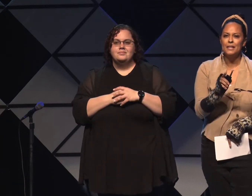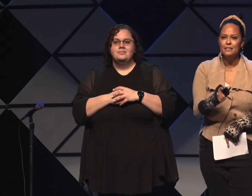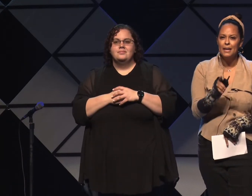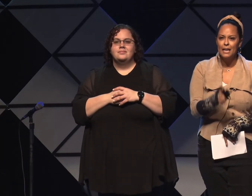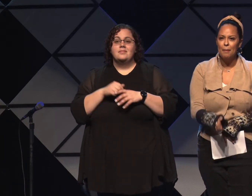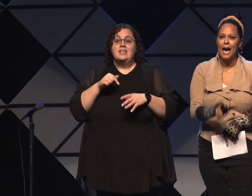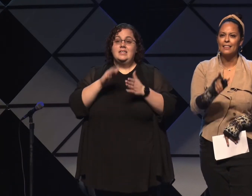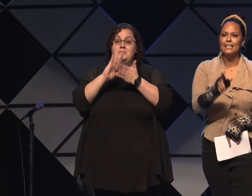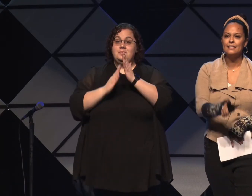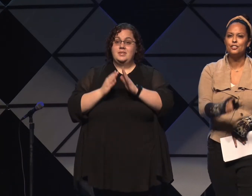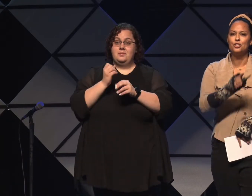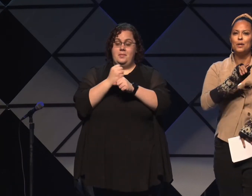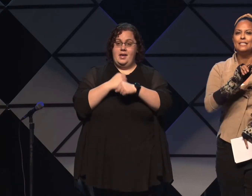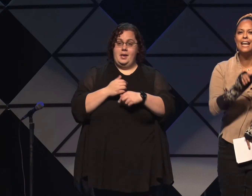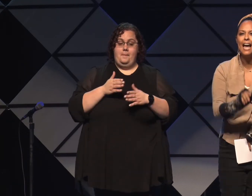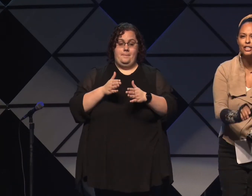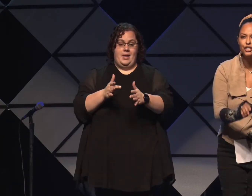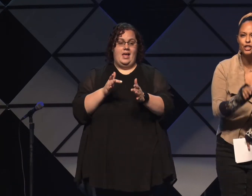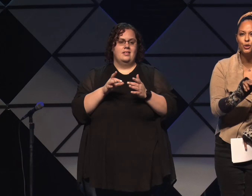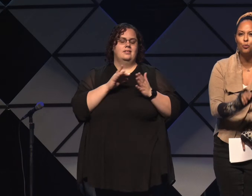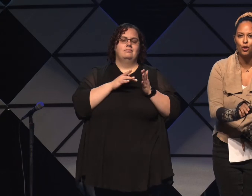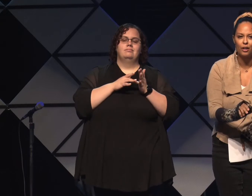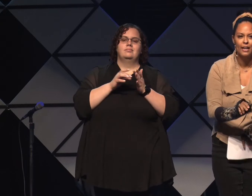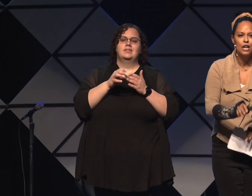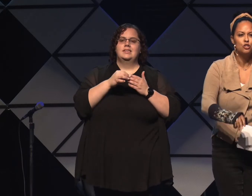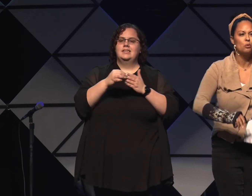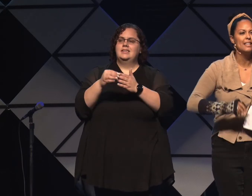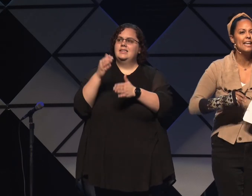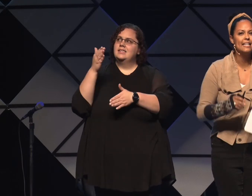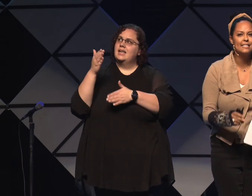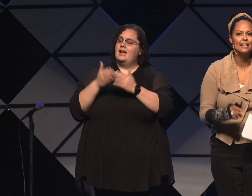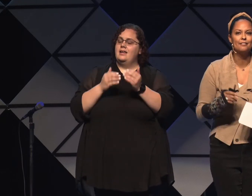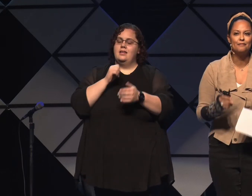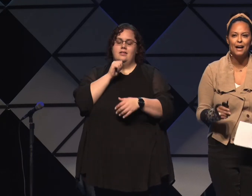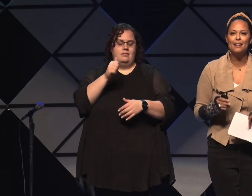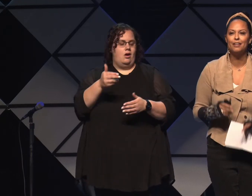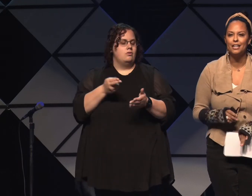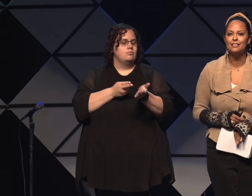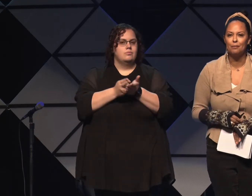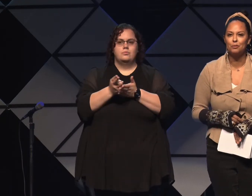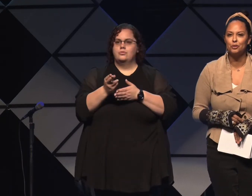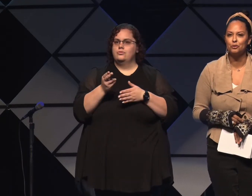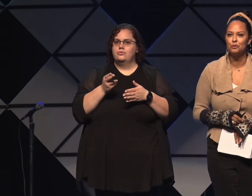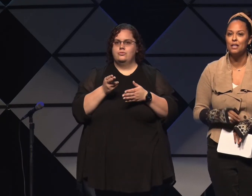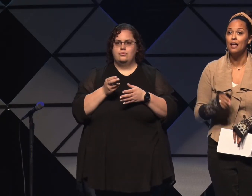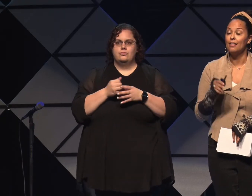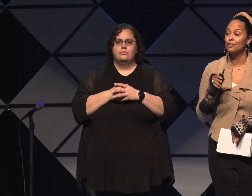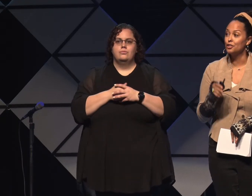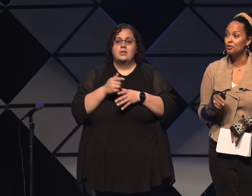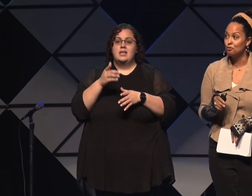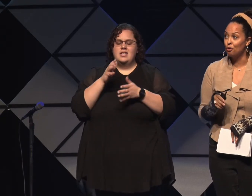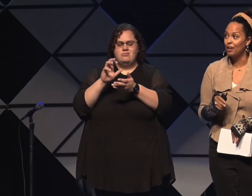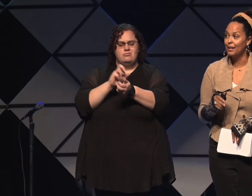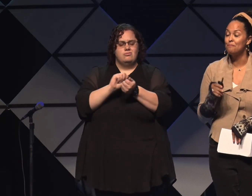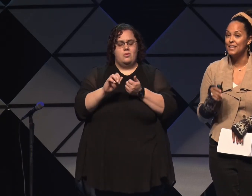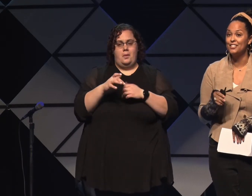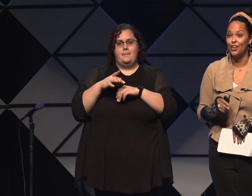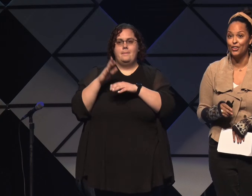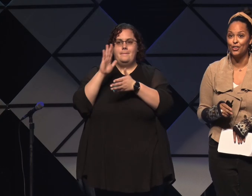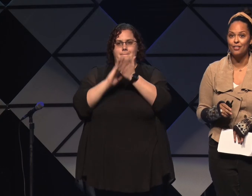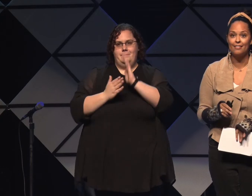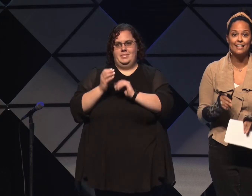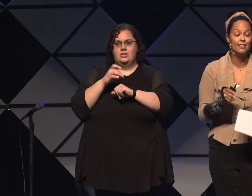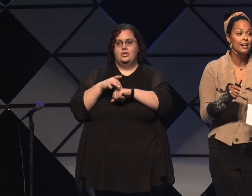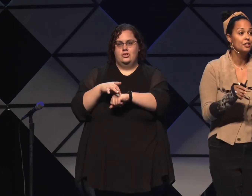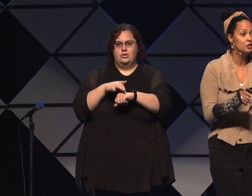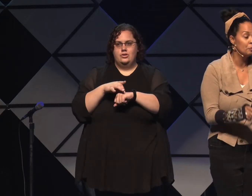this peacemaking path leads us to intentional work towards ending the 5 unacceptable truths that destroy peace on